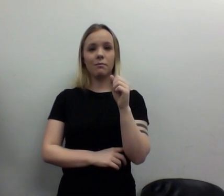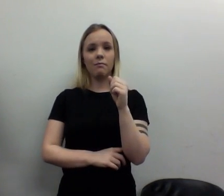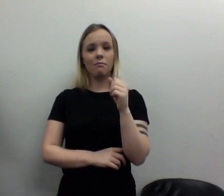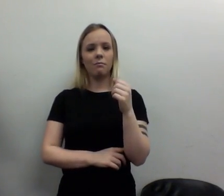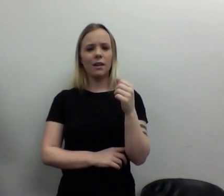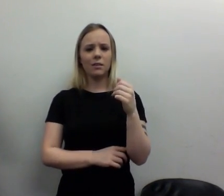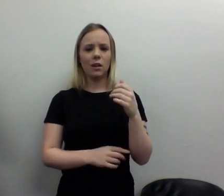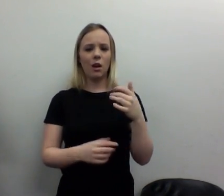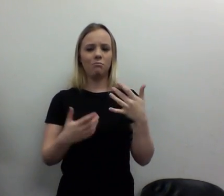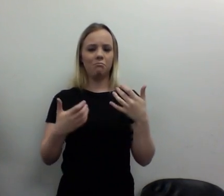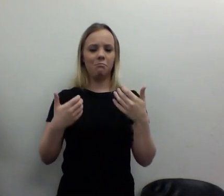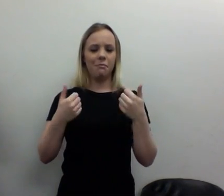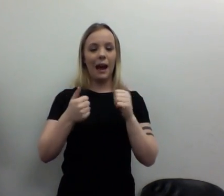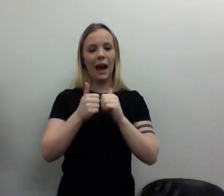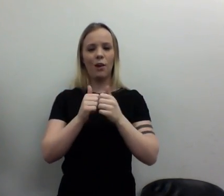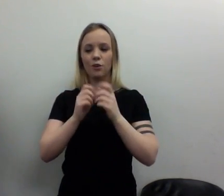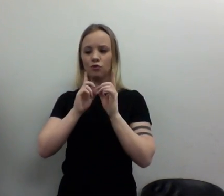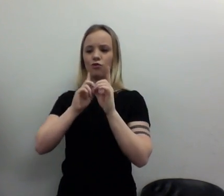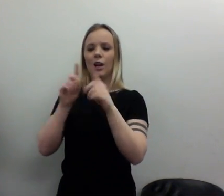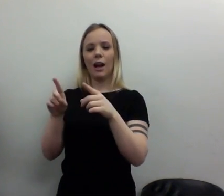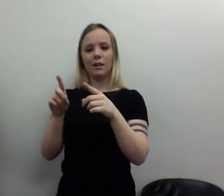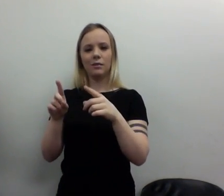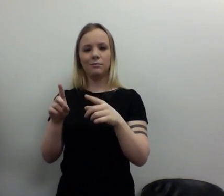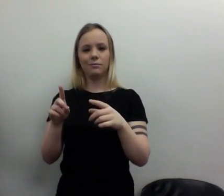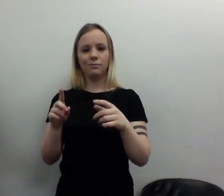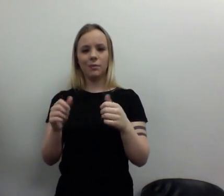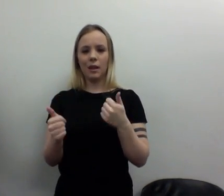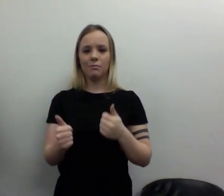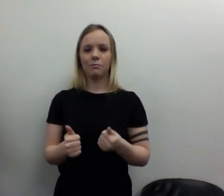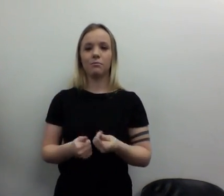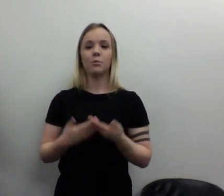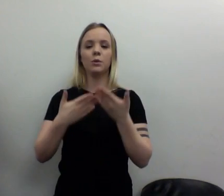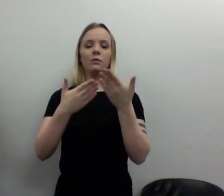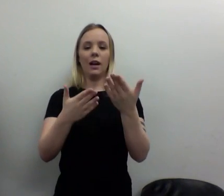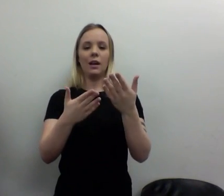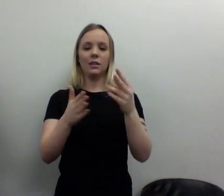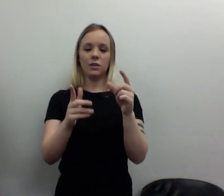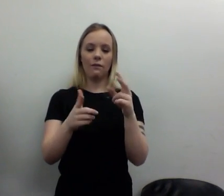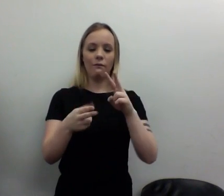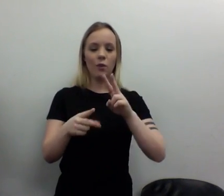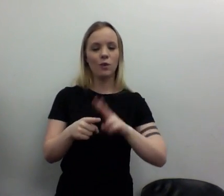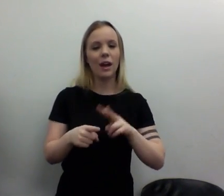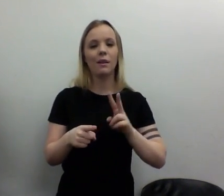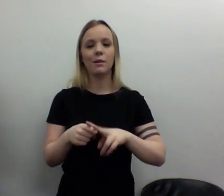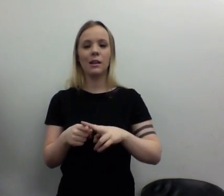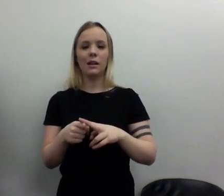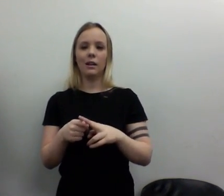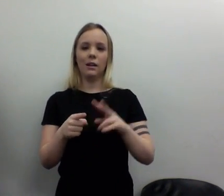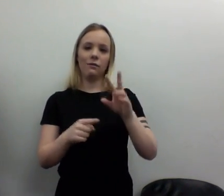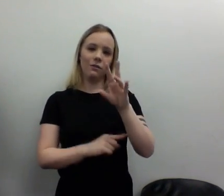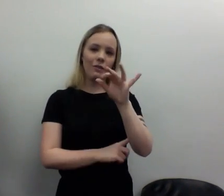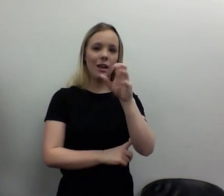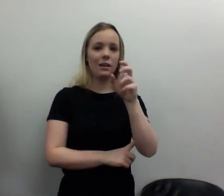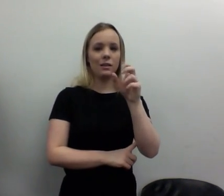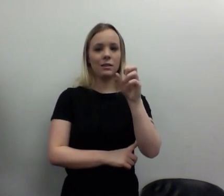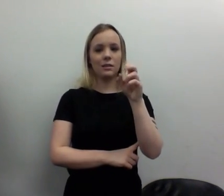vocabulary of violence to use. Since 1968, we have had a Vietnam War, a war on drugs,